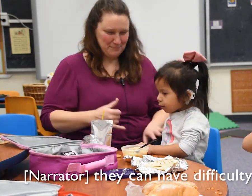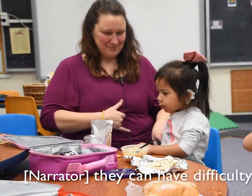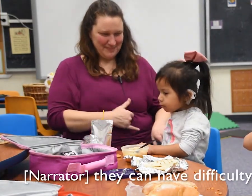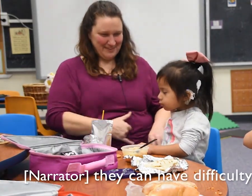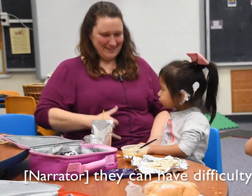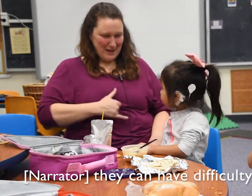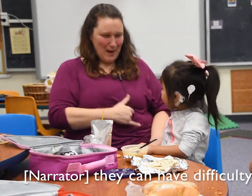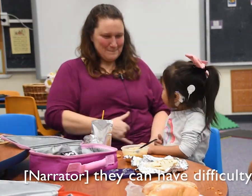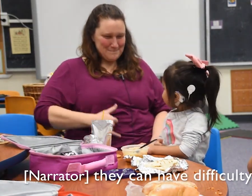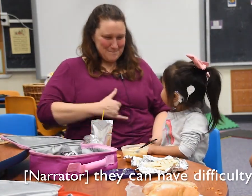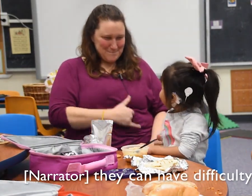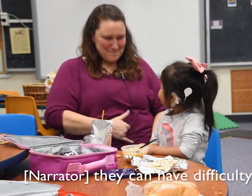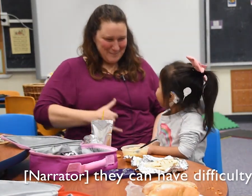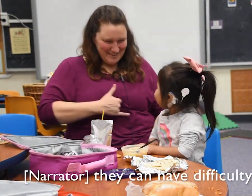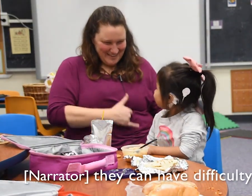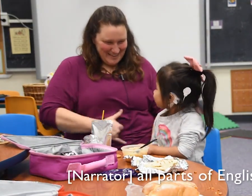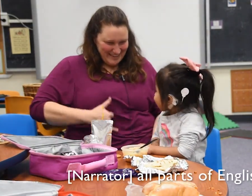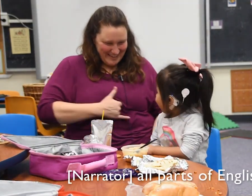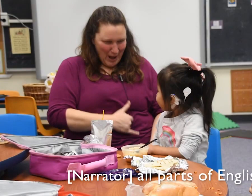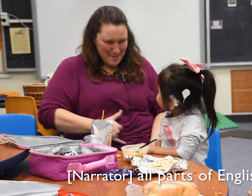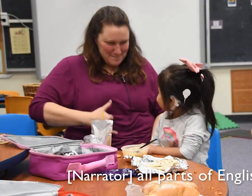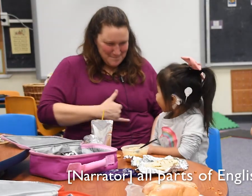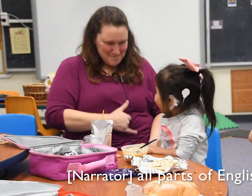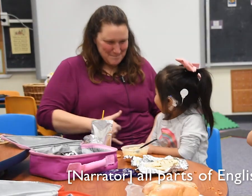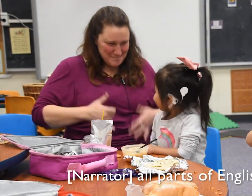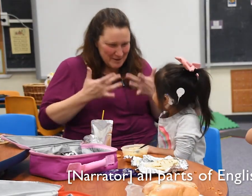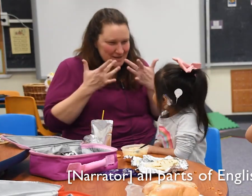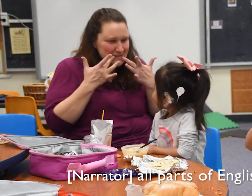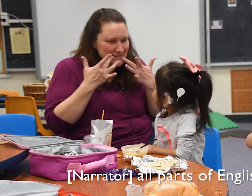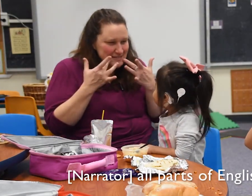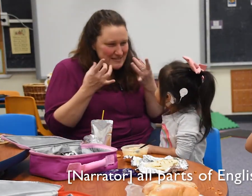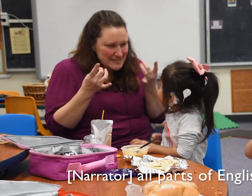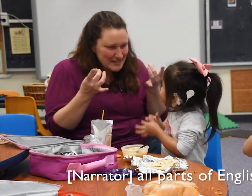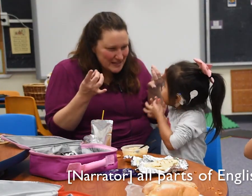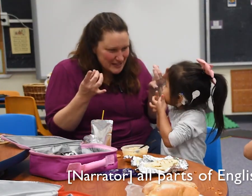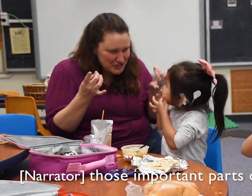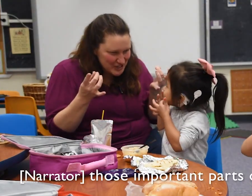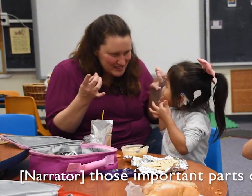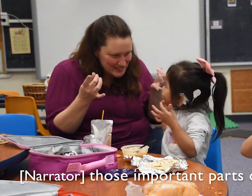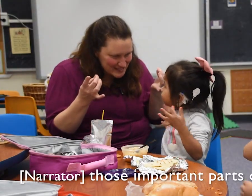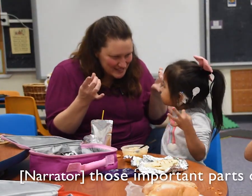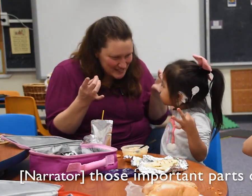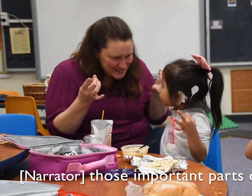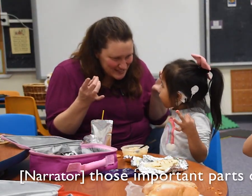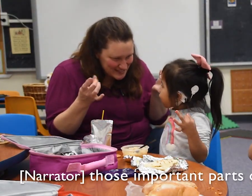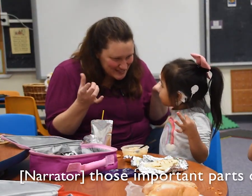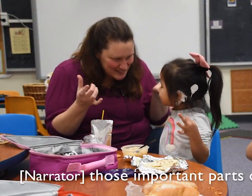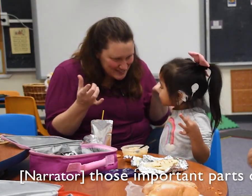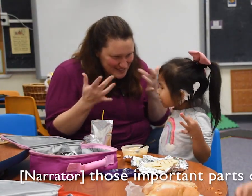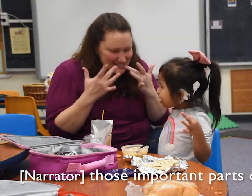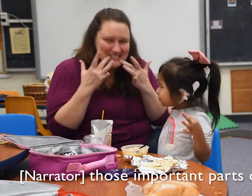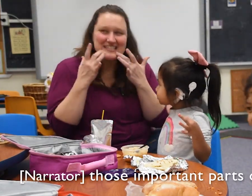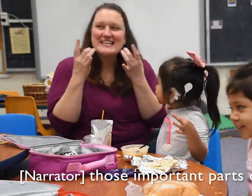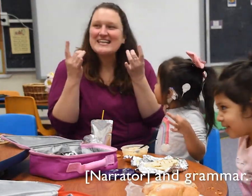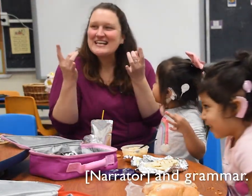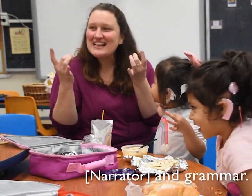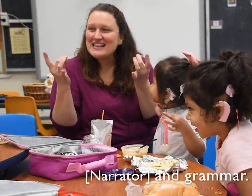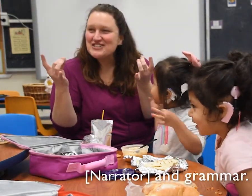can have difficulty hearing all parts of English, those important parts of syntax and